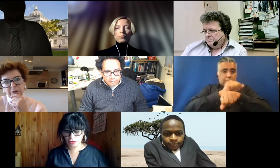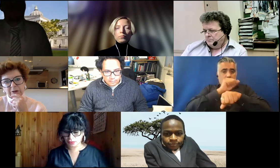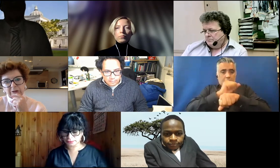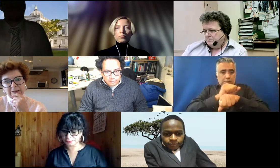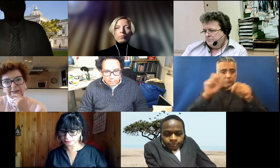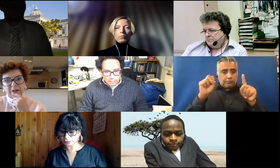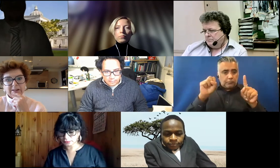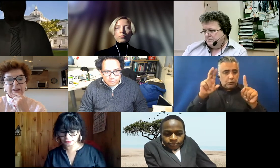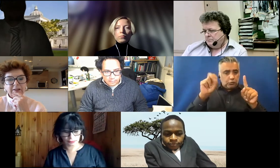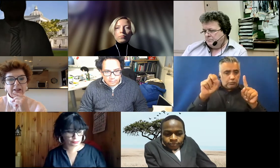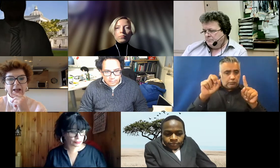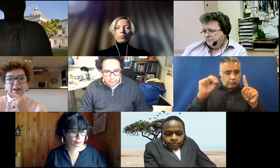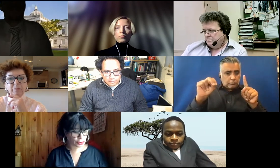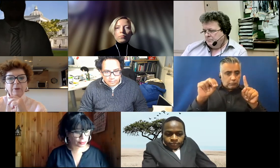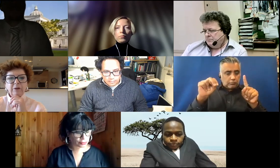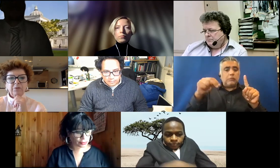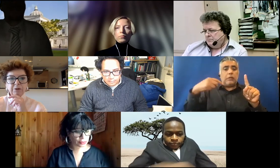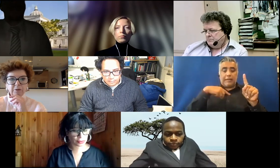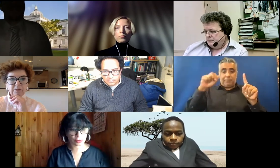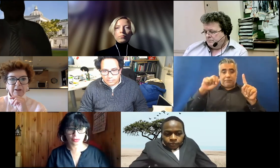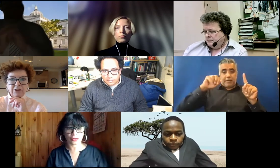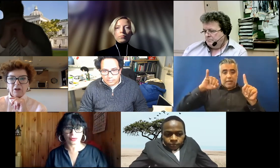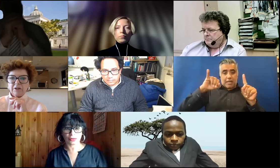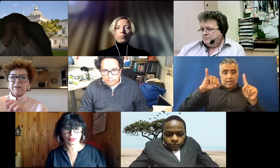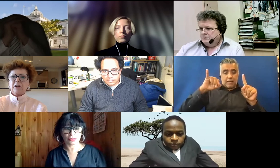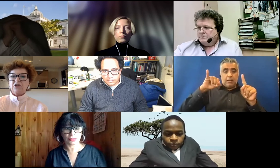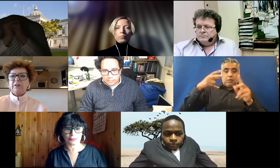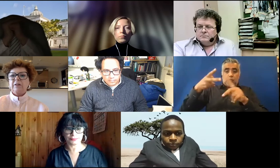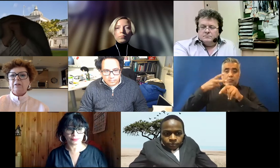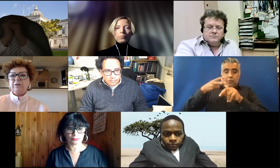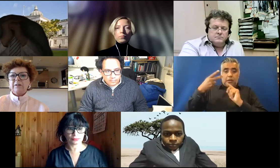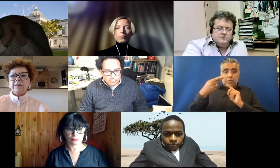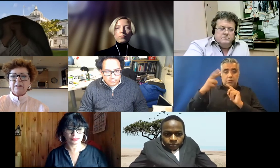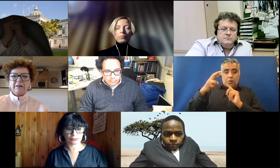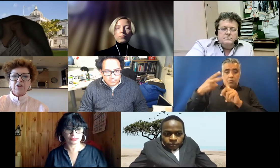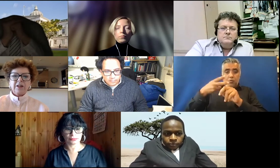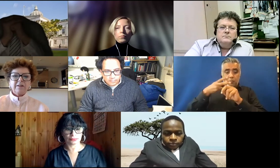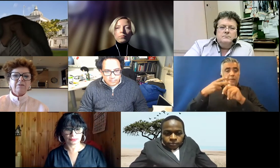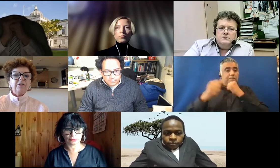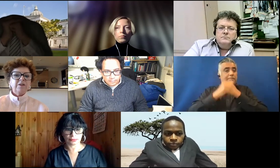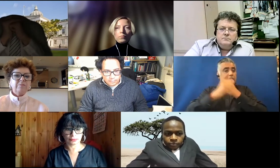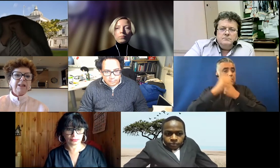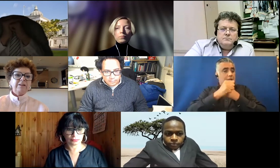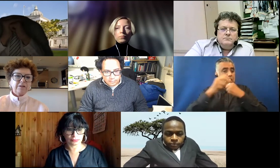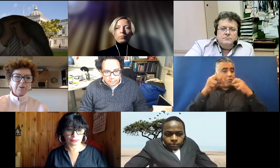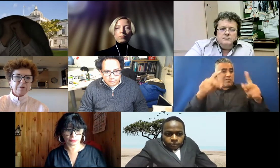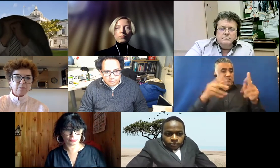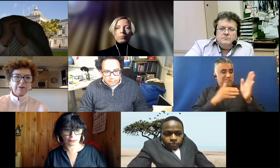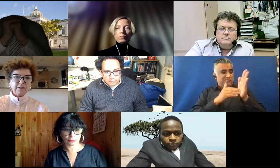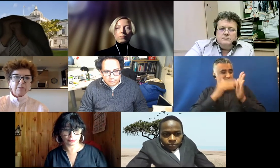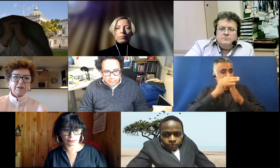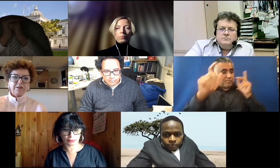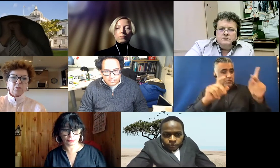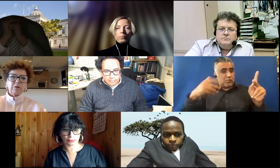What we're now seeing is that AI-powered recruitment and HR technology threatens the life chances of hundreds of millions of persons